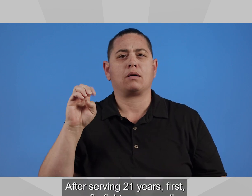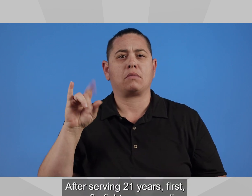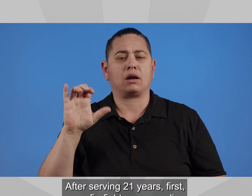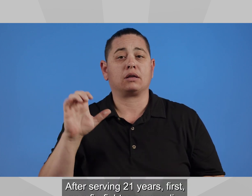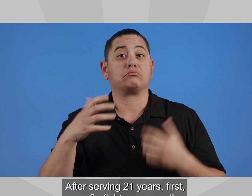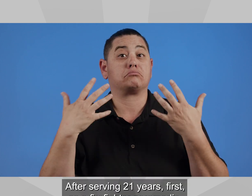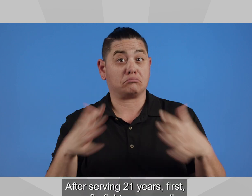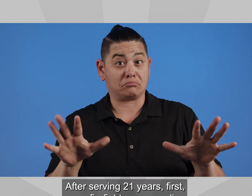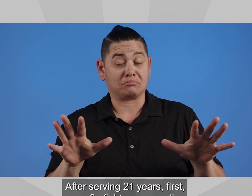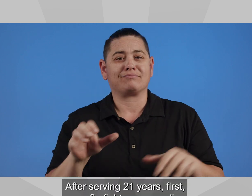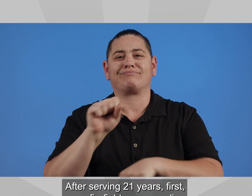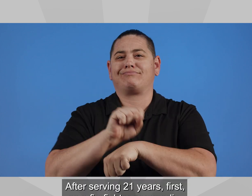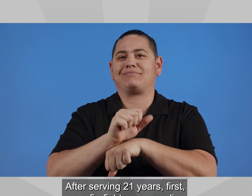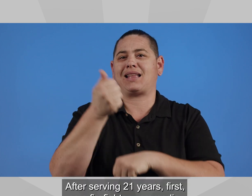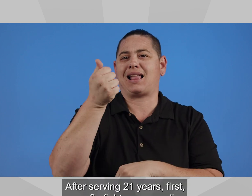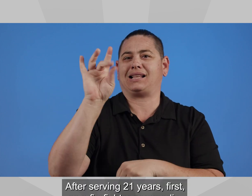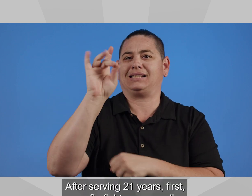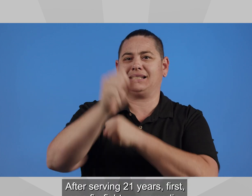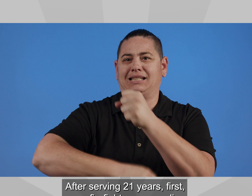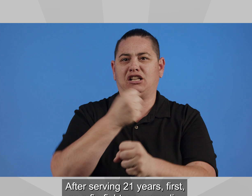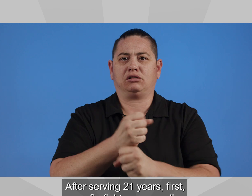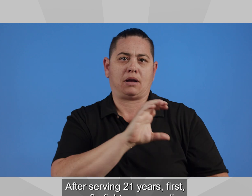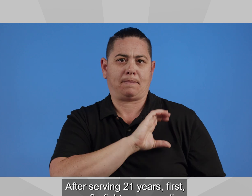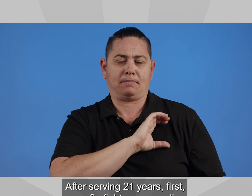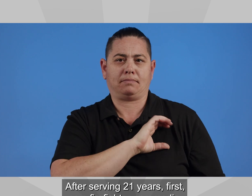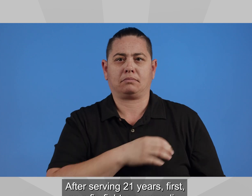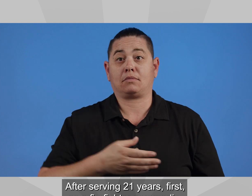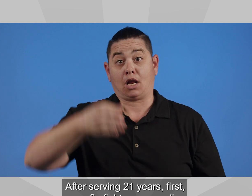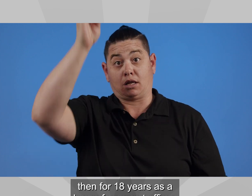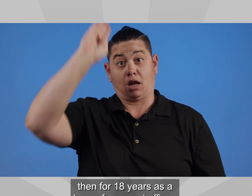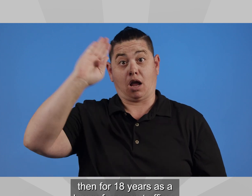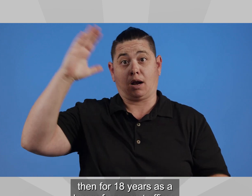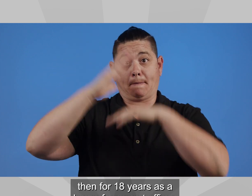After serving 21 years, first as a firefighter,